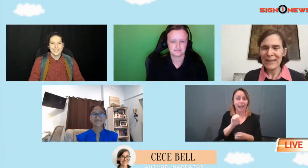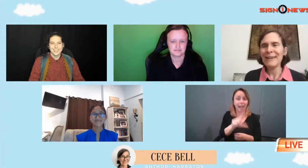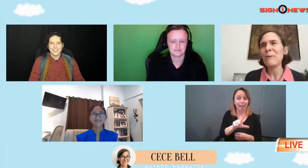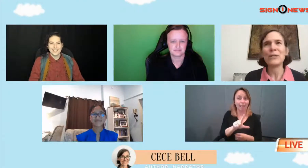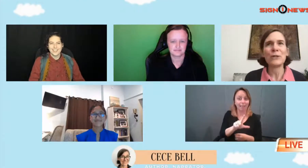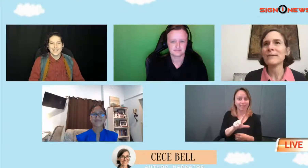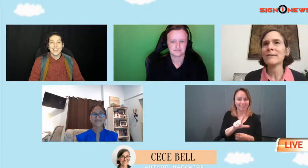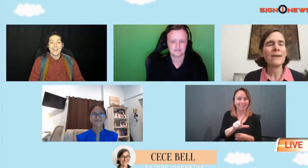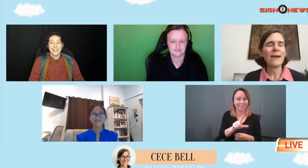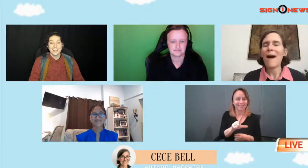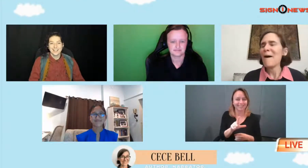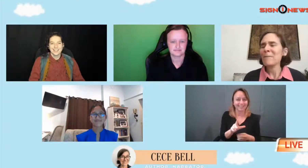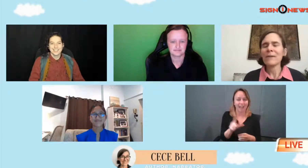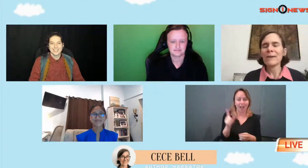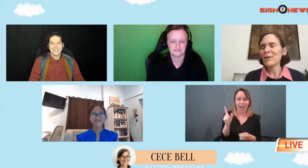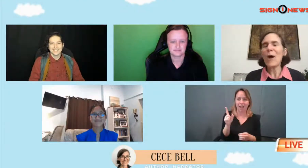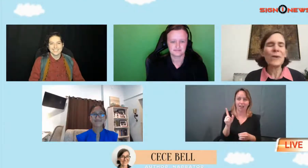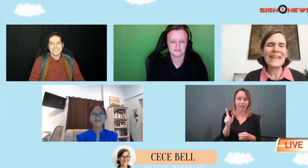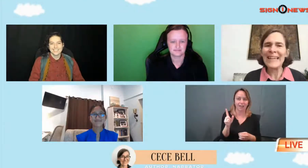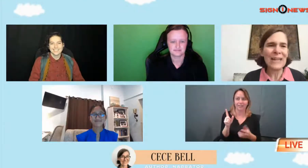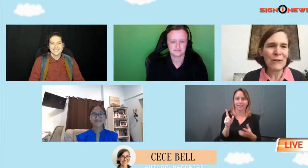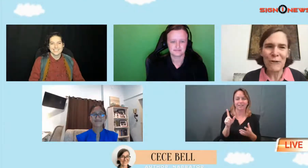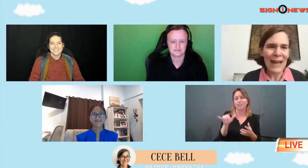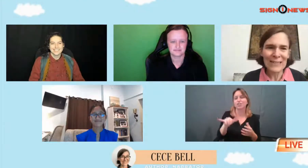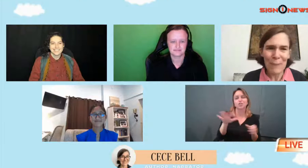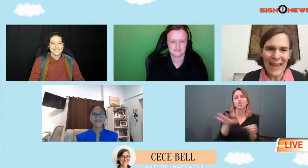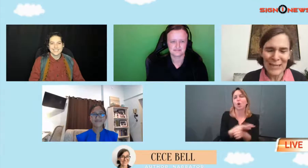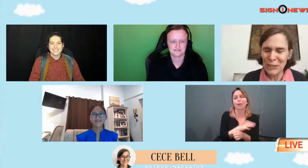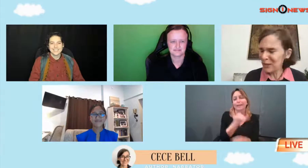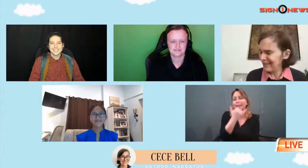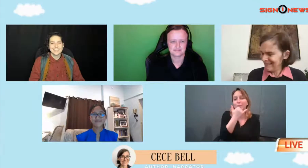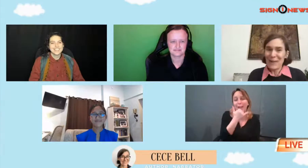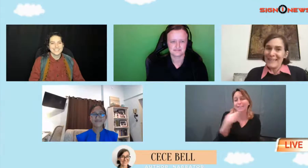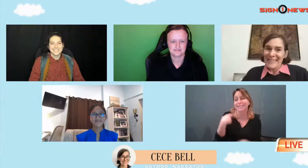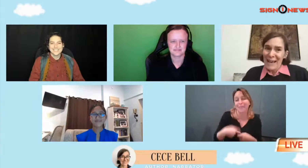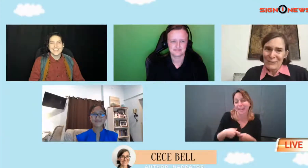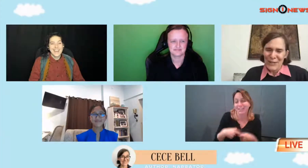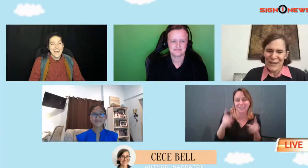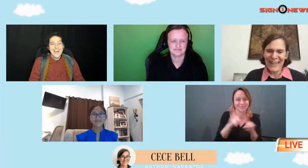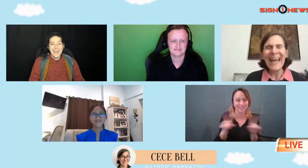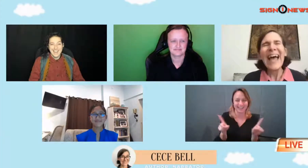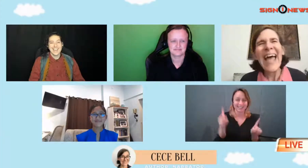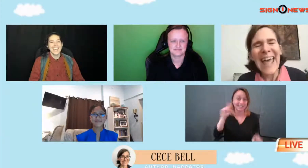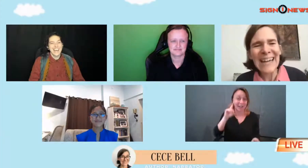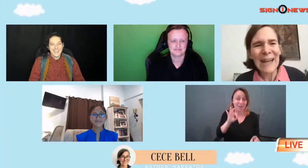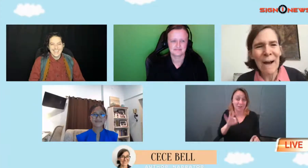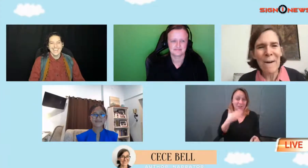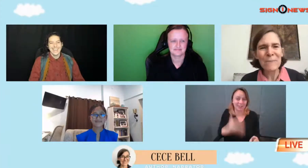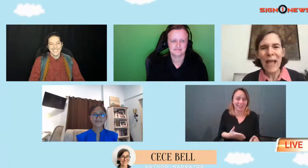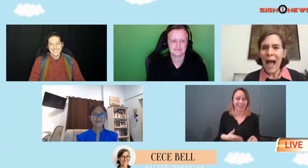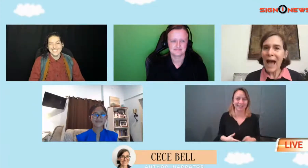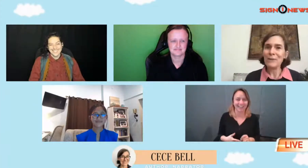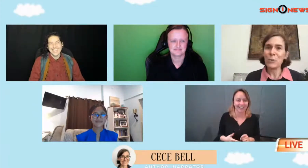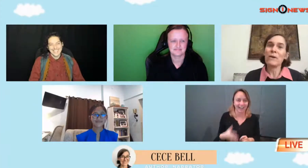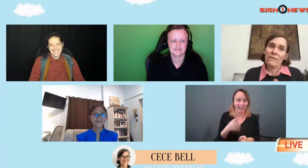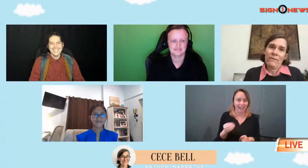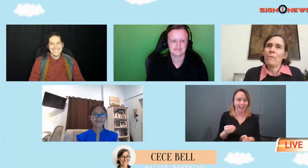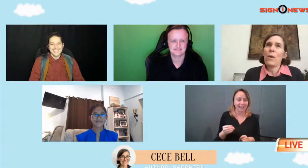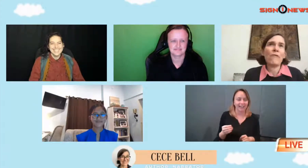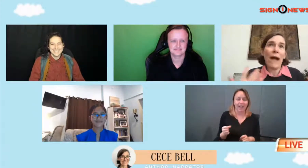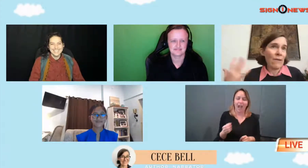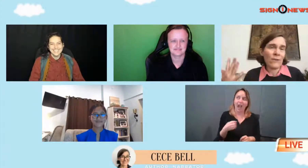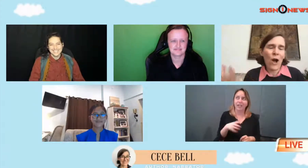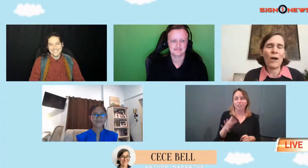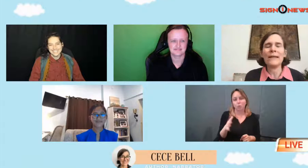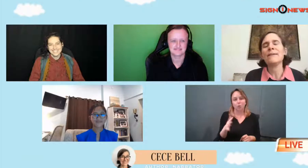to it, which is totally incorrect Spanish, but it sounds good. And I sort of